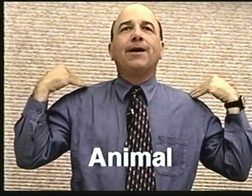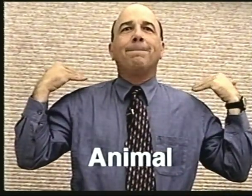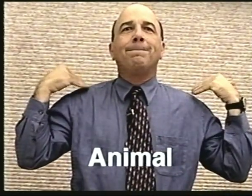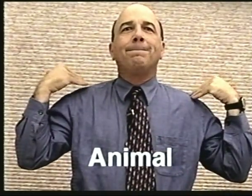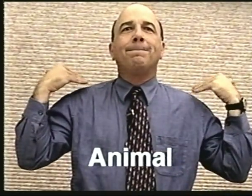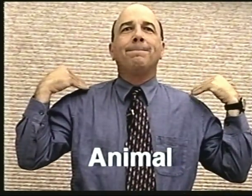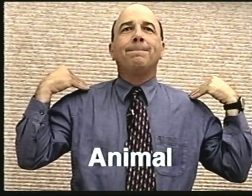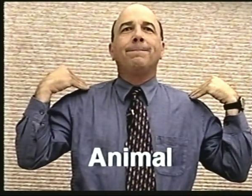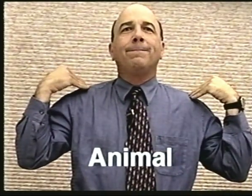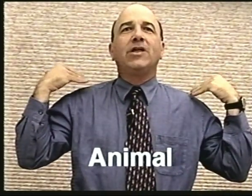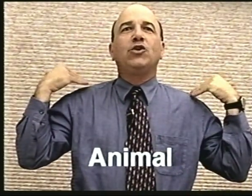gymnasium,